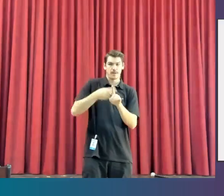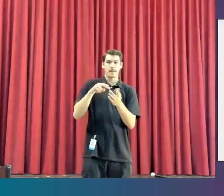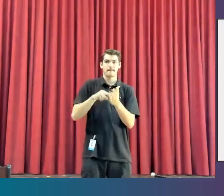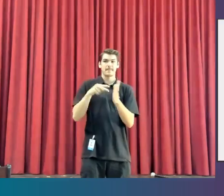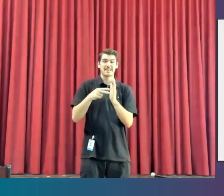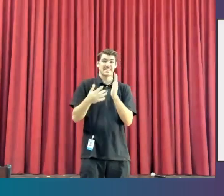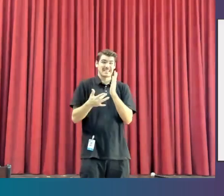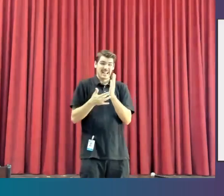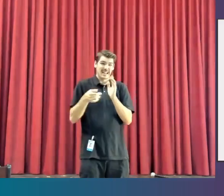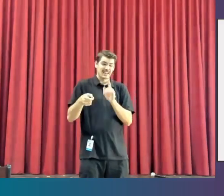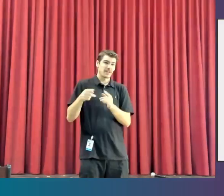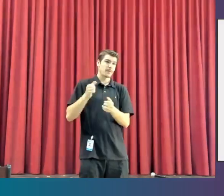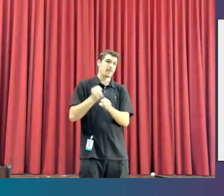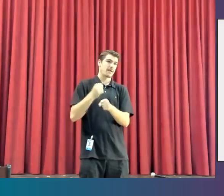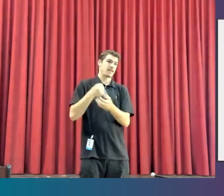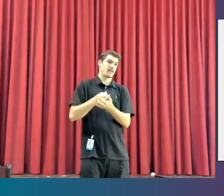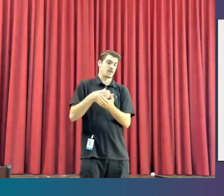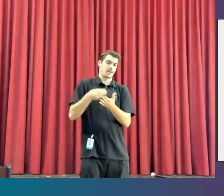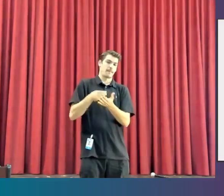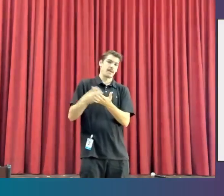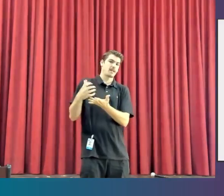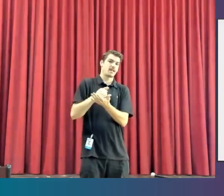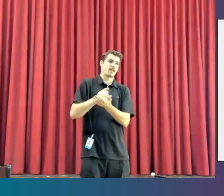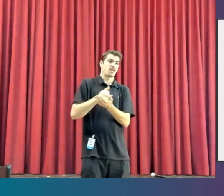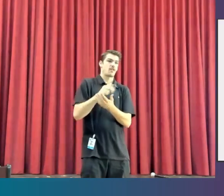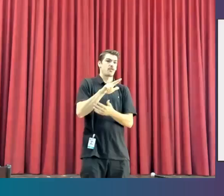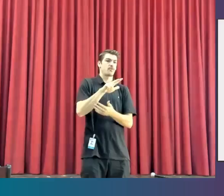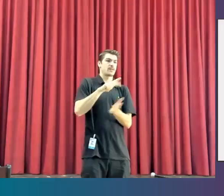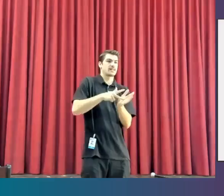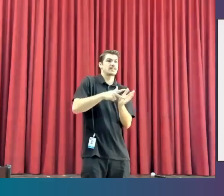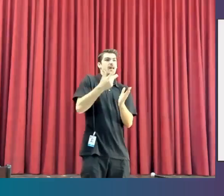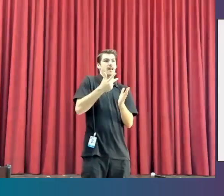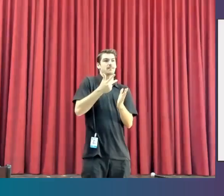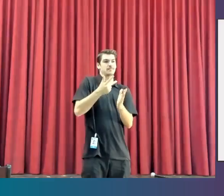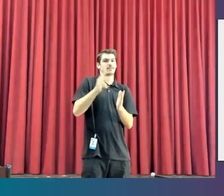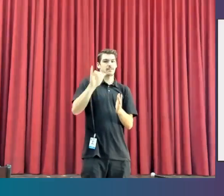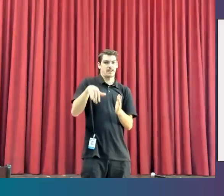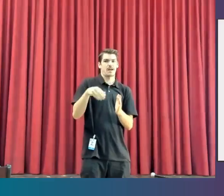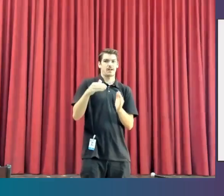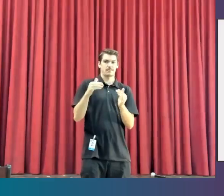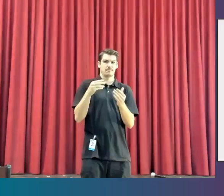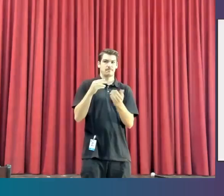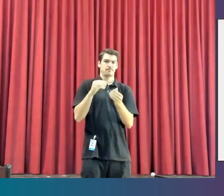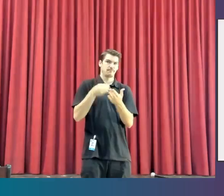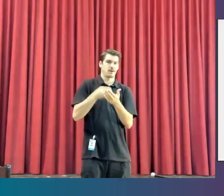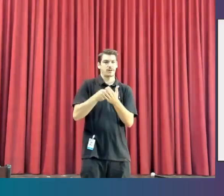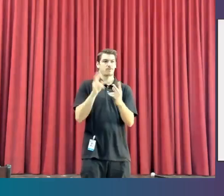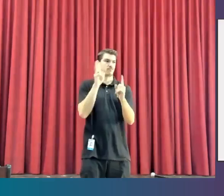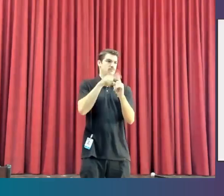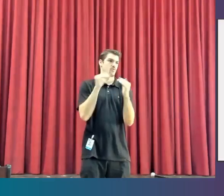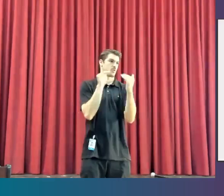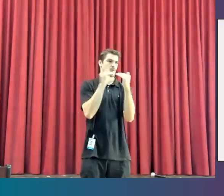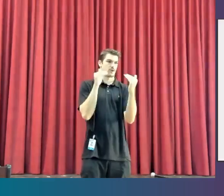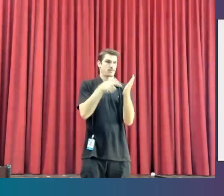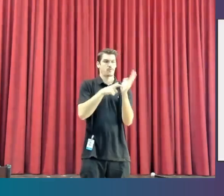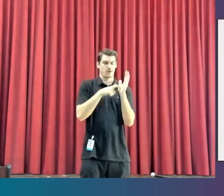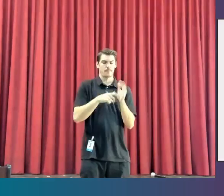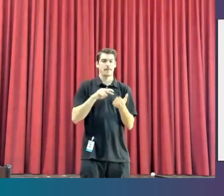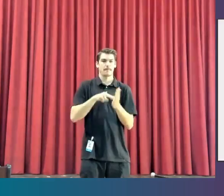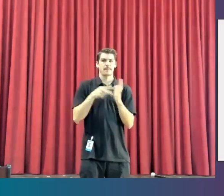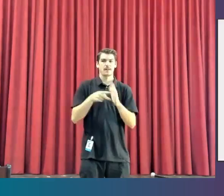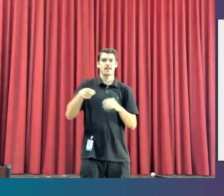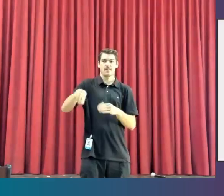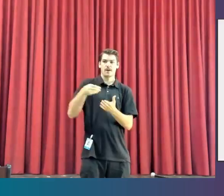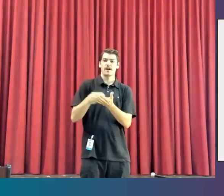making 3 times that $100, 3 times what they personally have to pay, and therefore their income qualifies